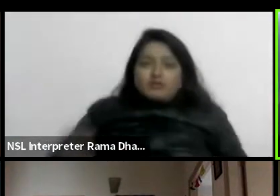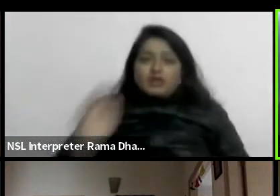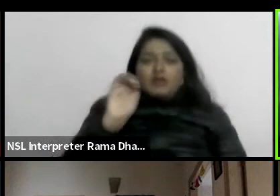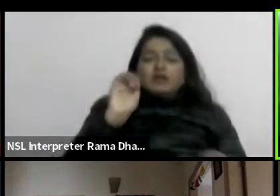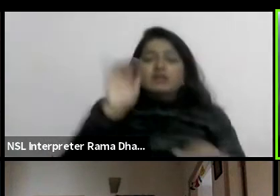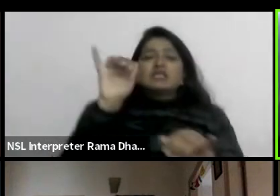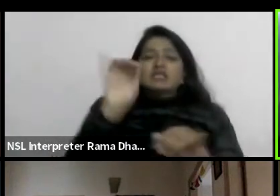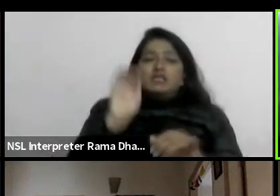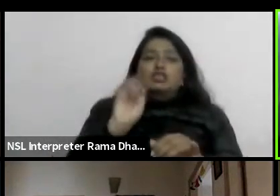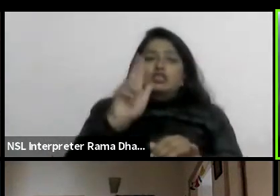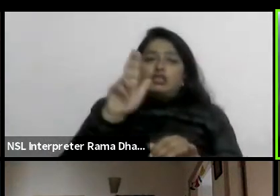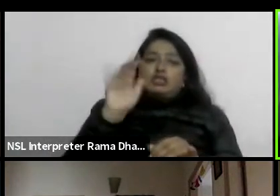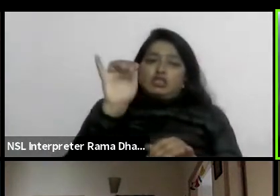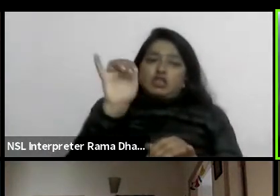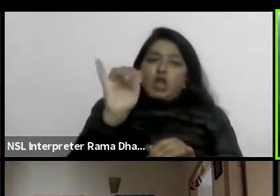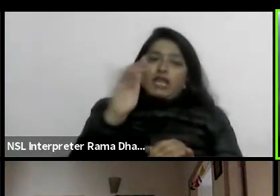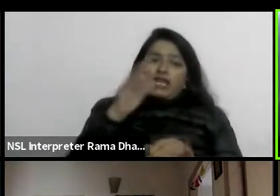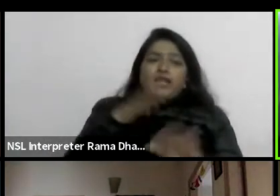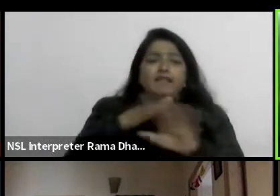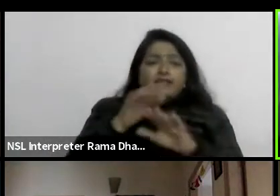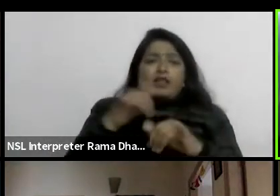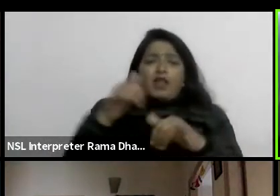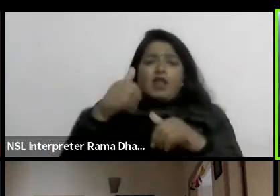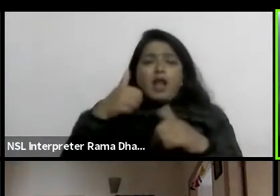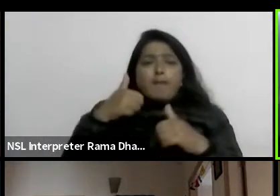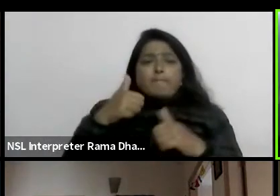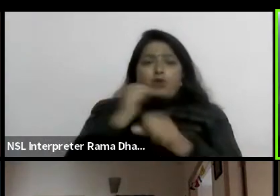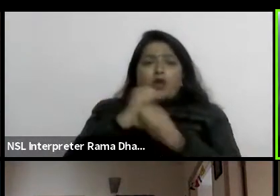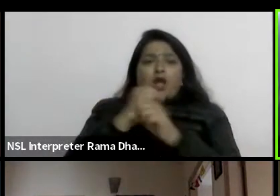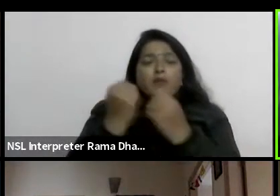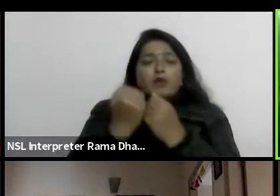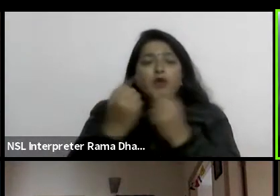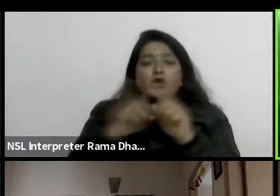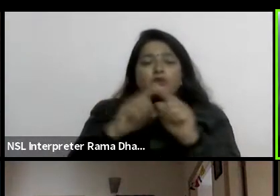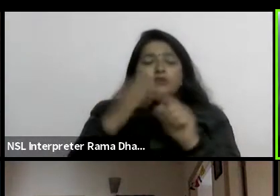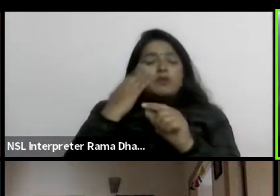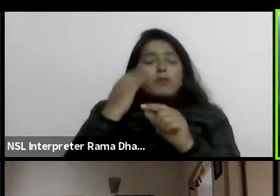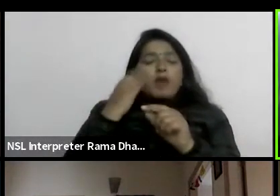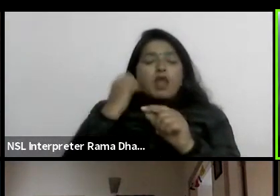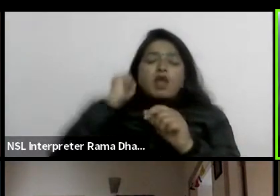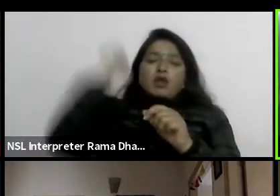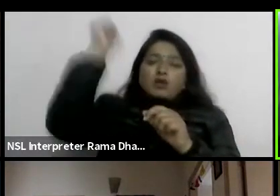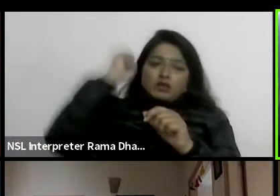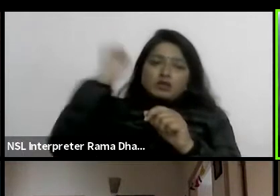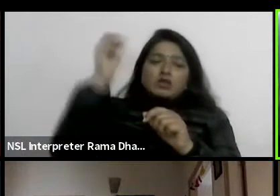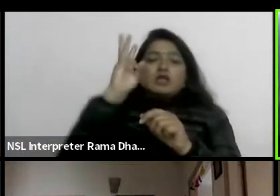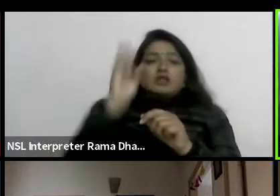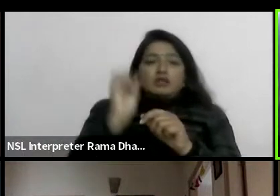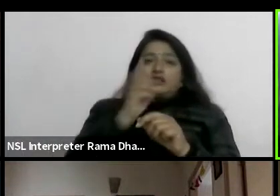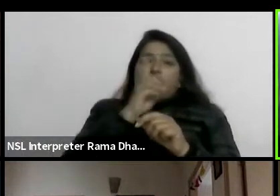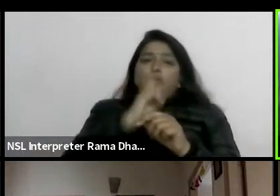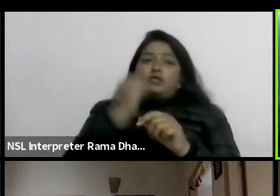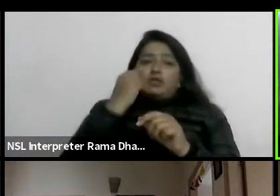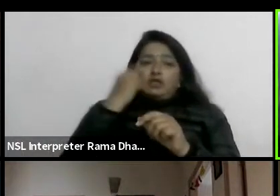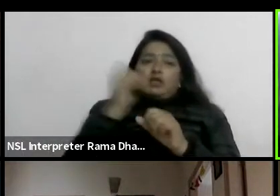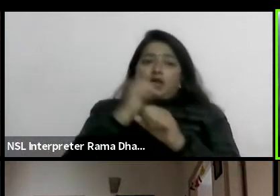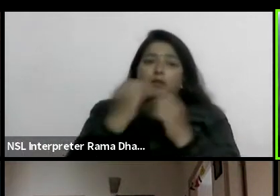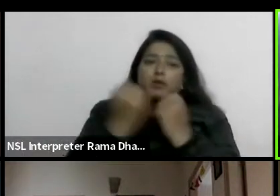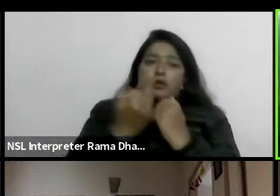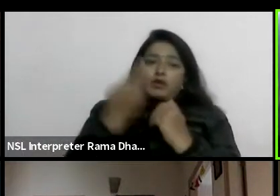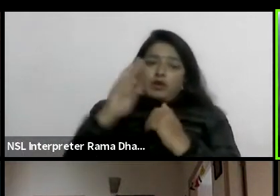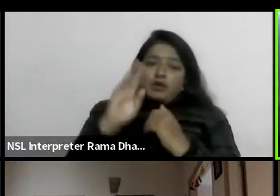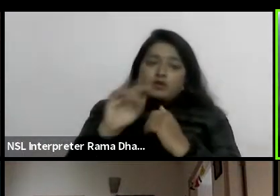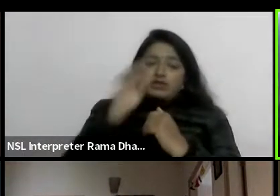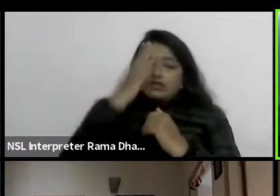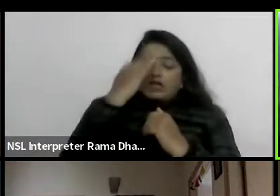played in women's rights and women's movements in the last three decades, and there's no need to